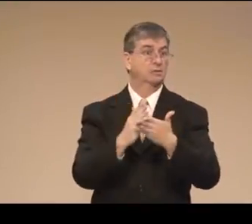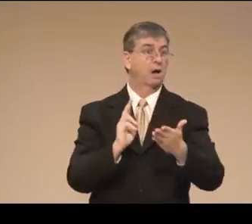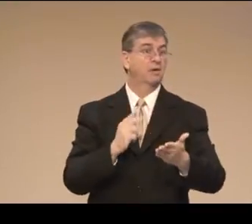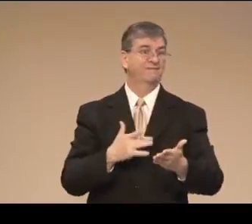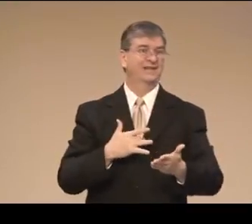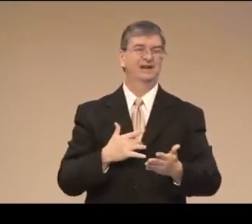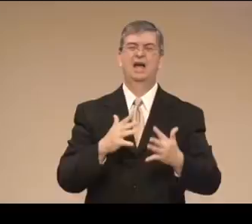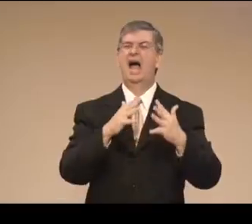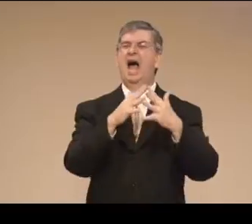that would have been it.